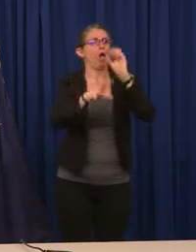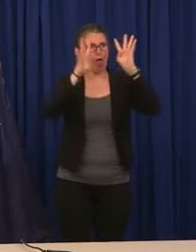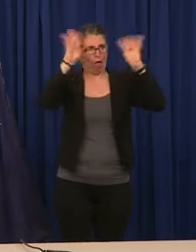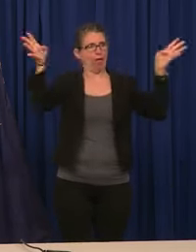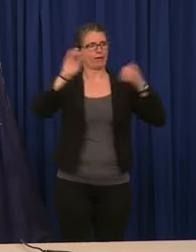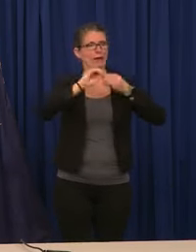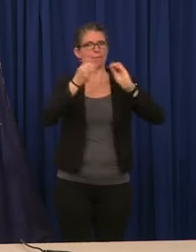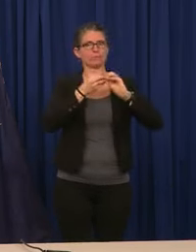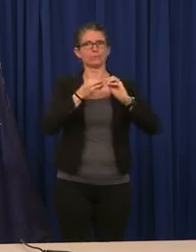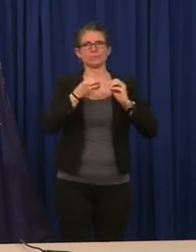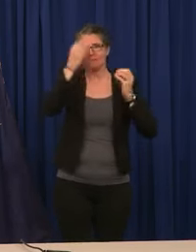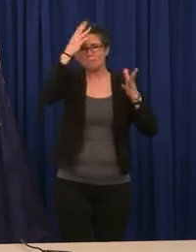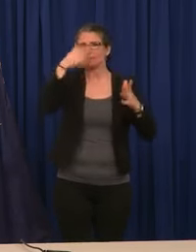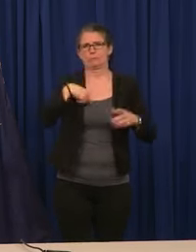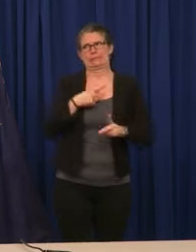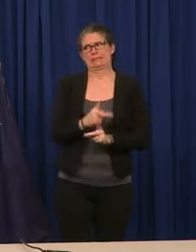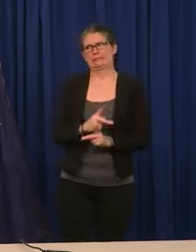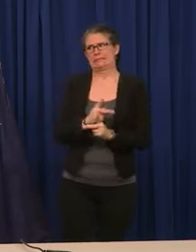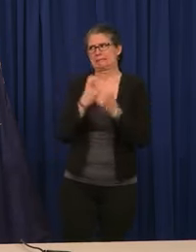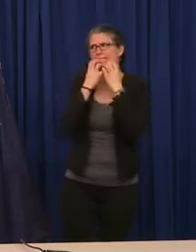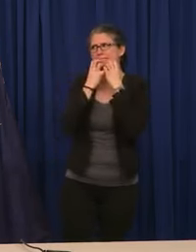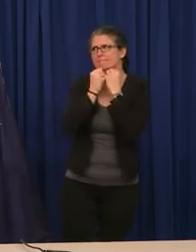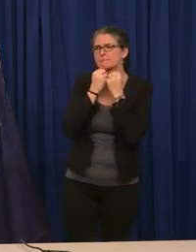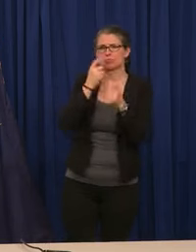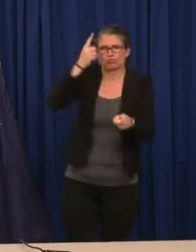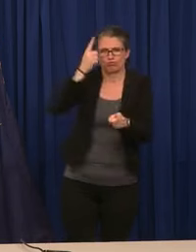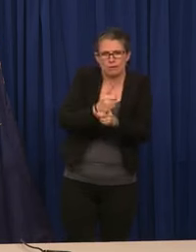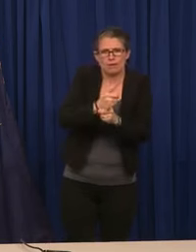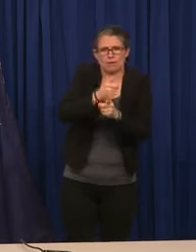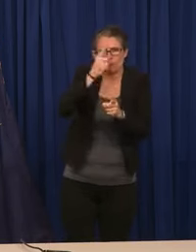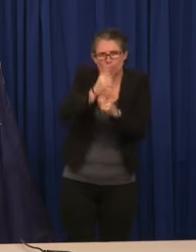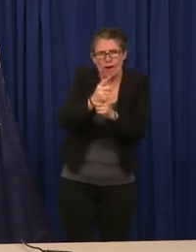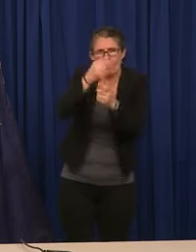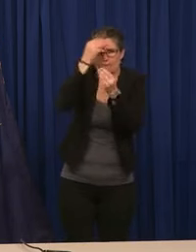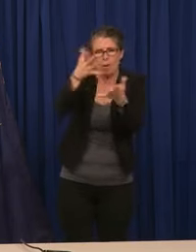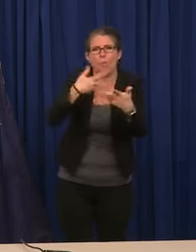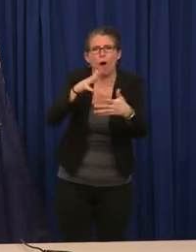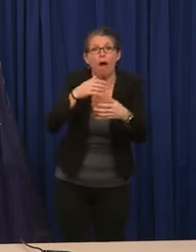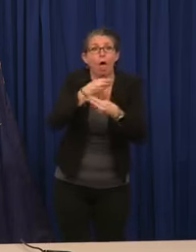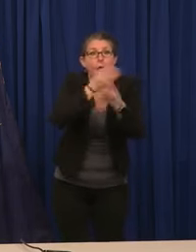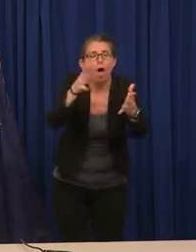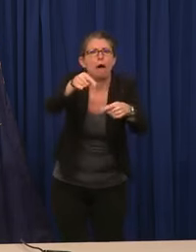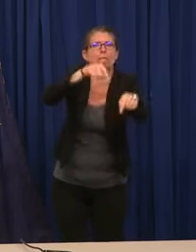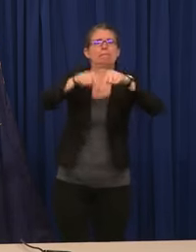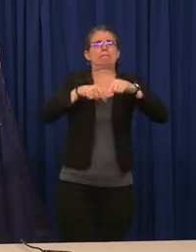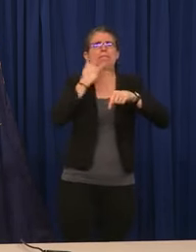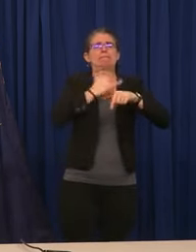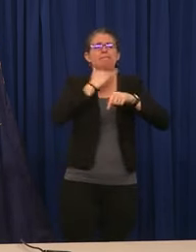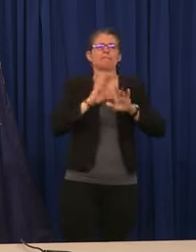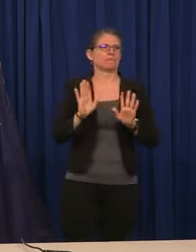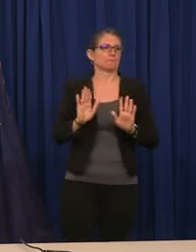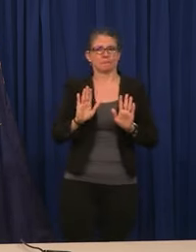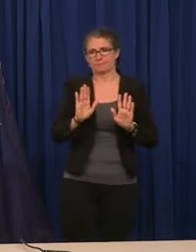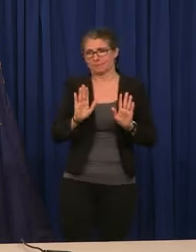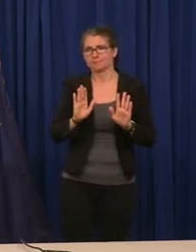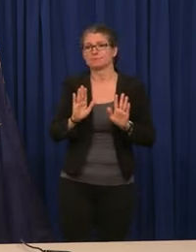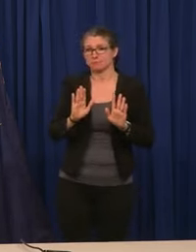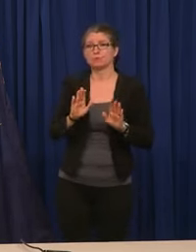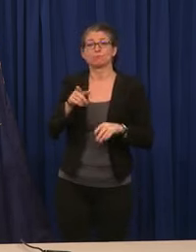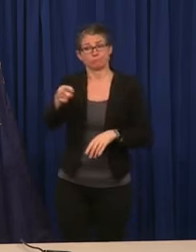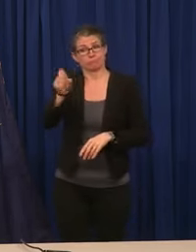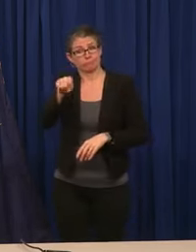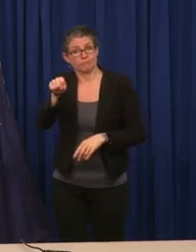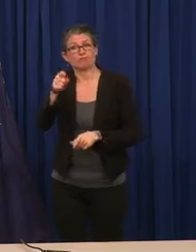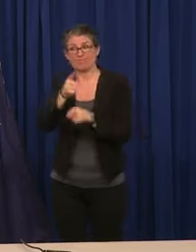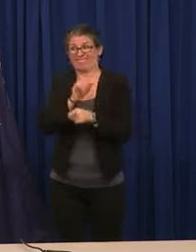out quickly so that we can start effectuating this strategy. But Kevin, you are correct that the machine has been in use, but what